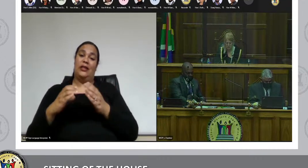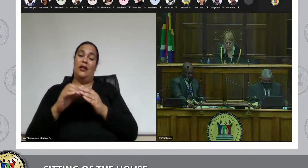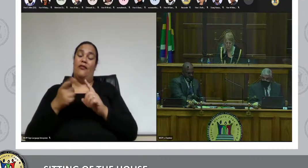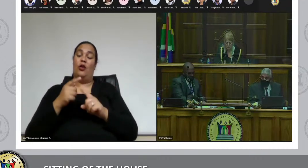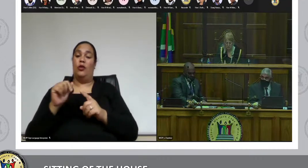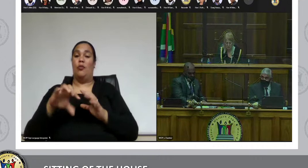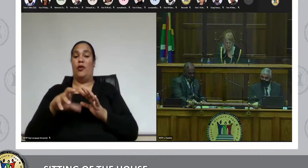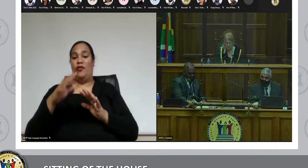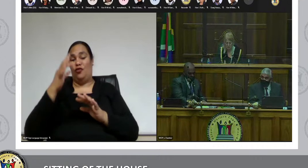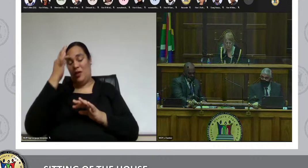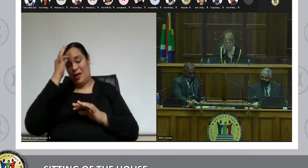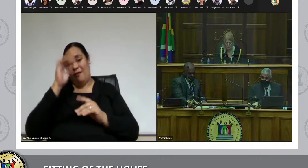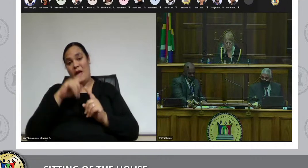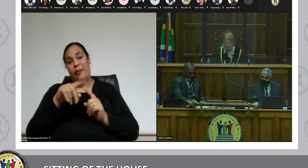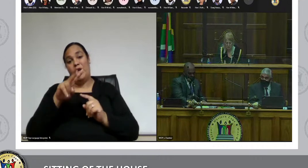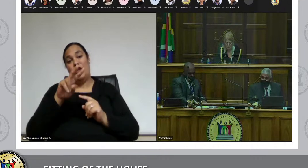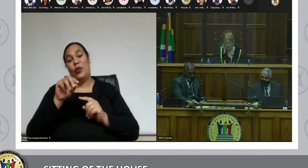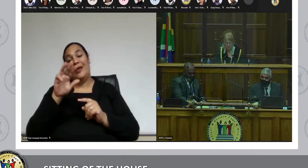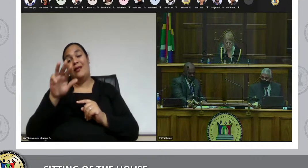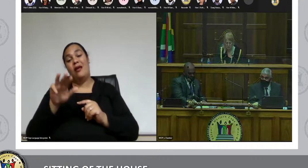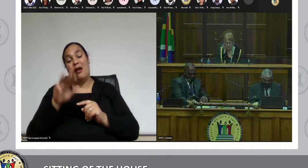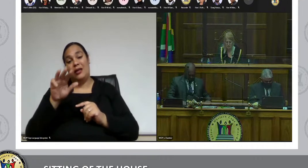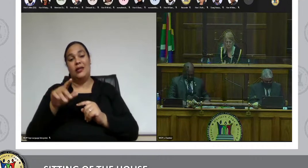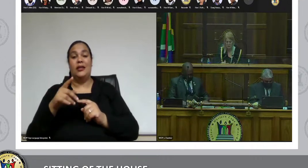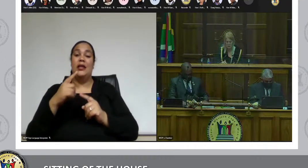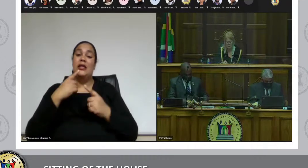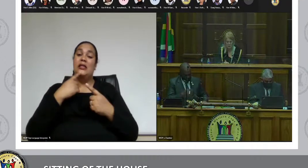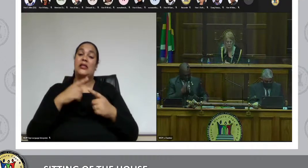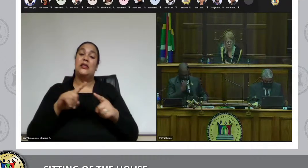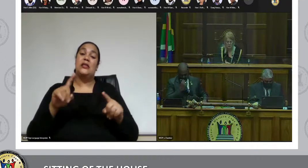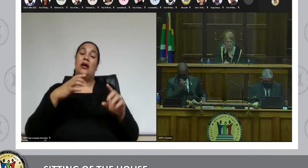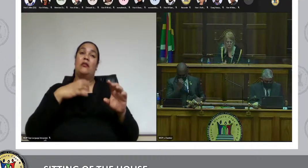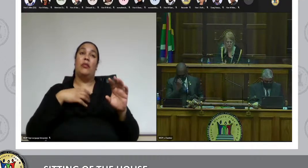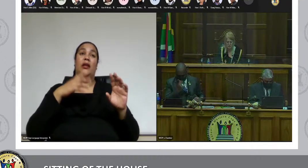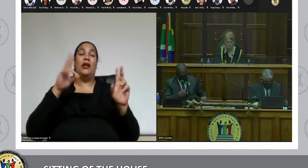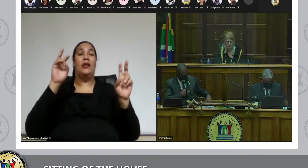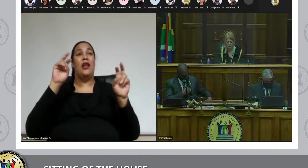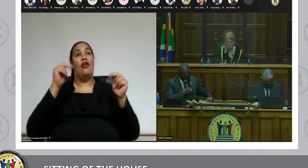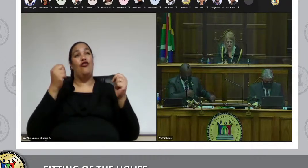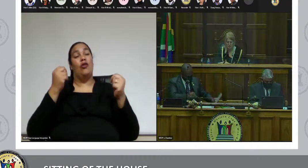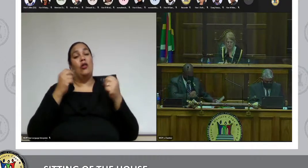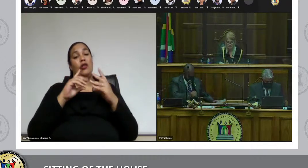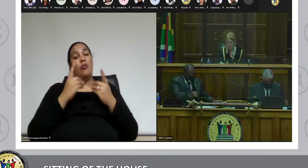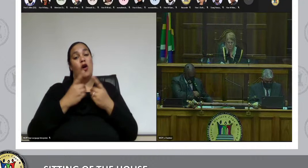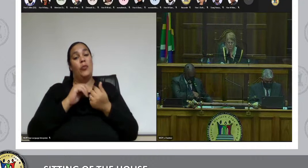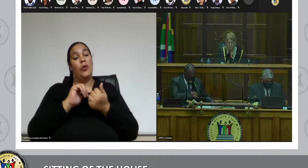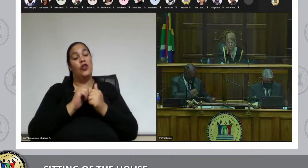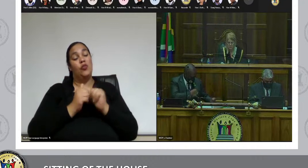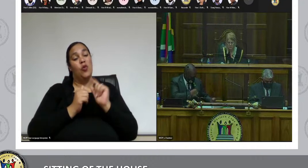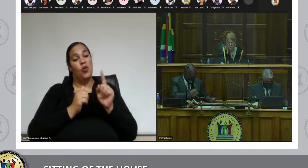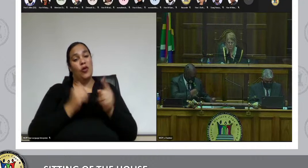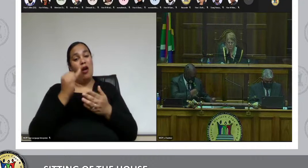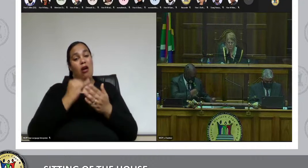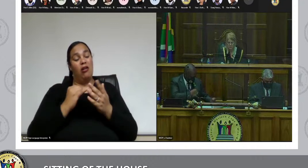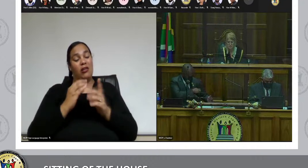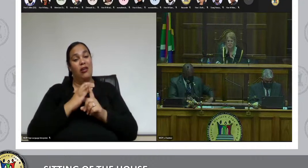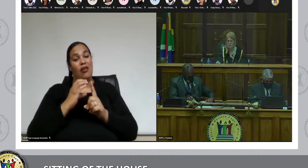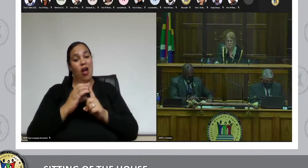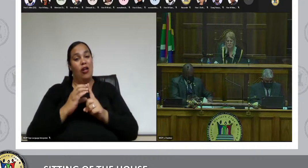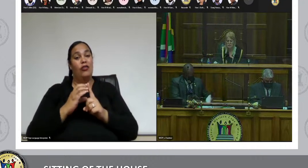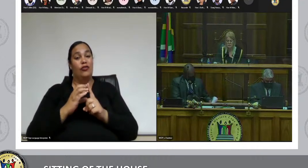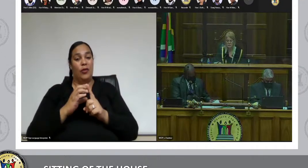government. Deputy Speaker, in 2019, state-owned entities under the National Department of Sports, Arts and Culture